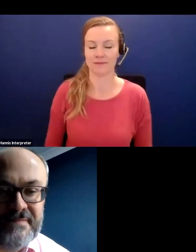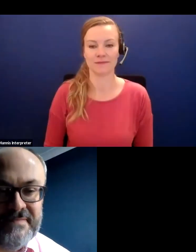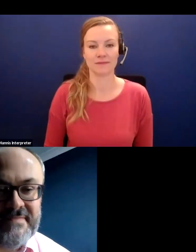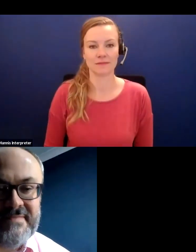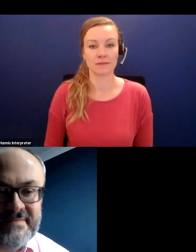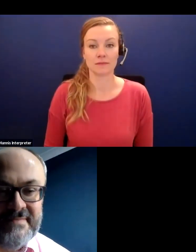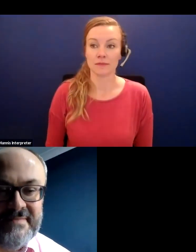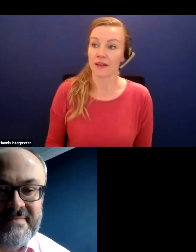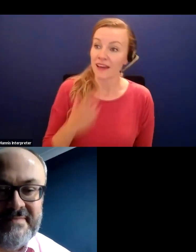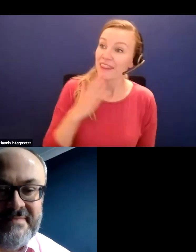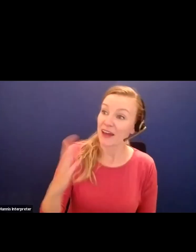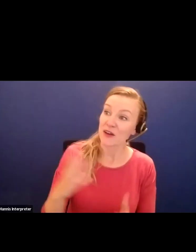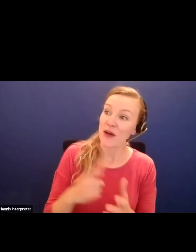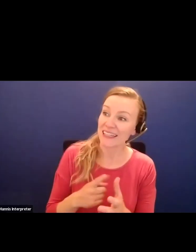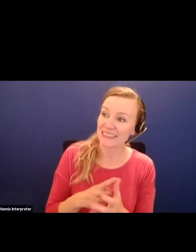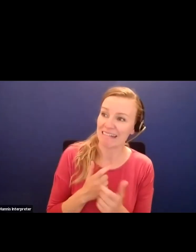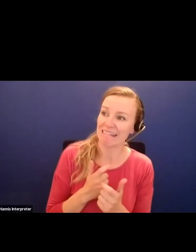Thanks, Alistair.